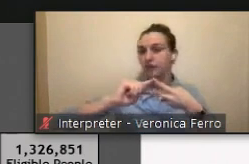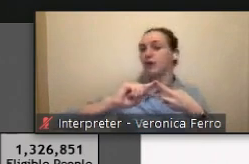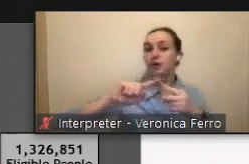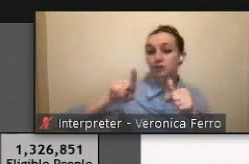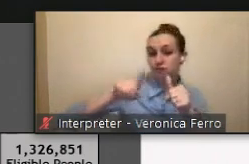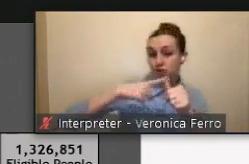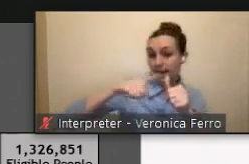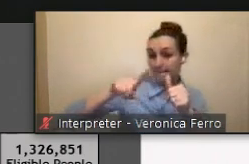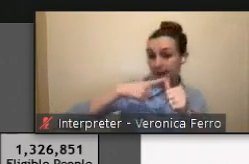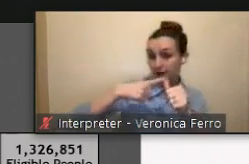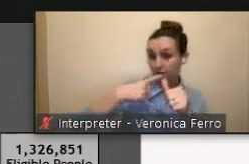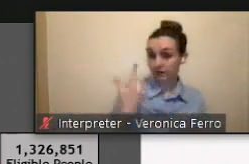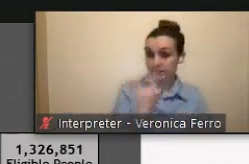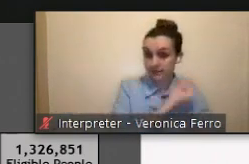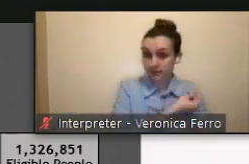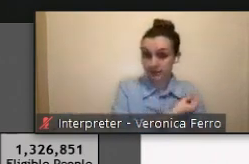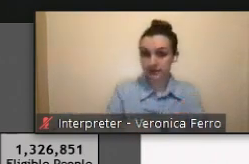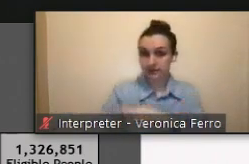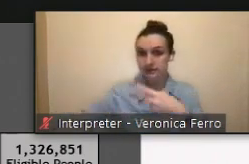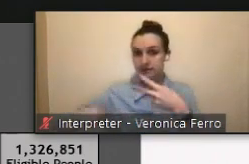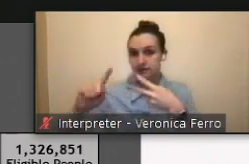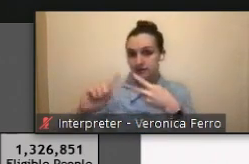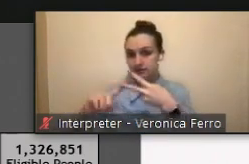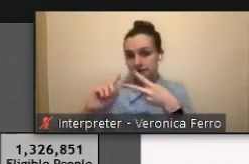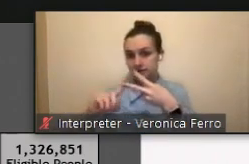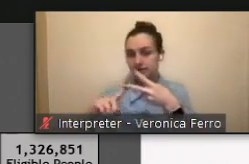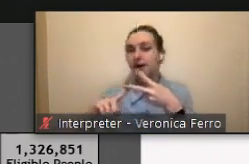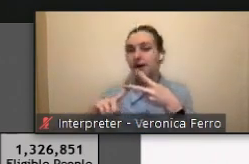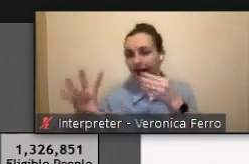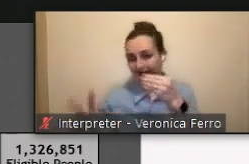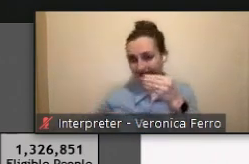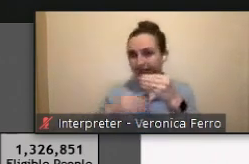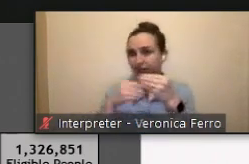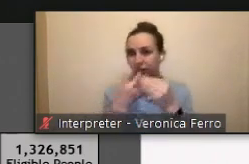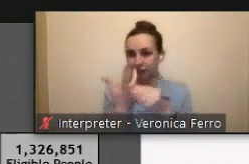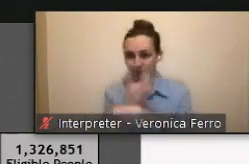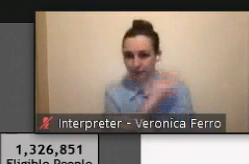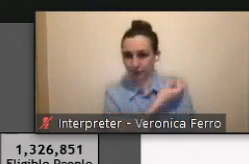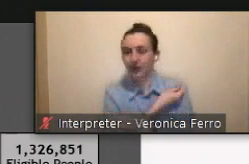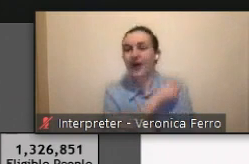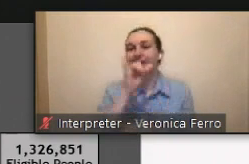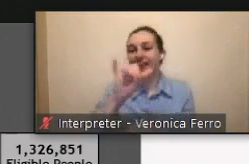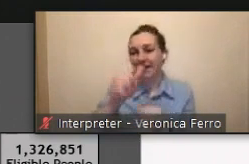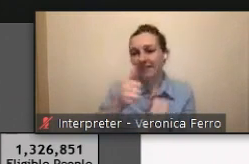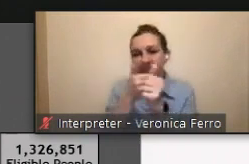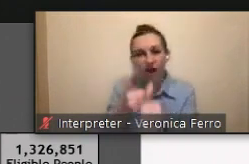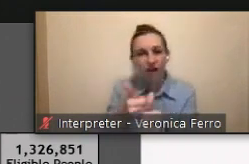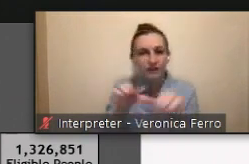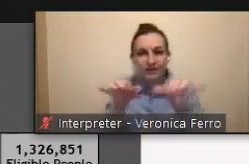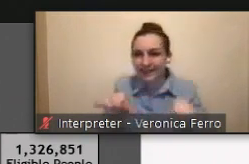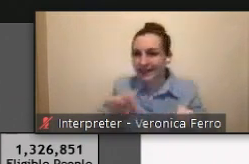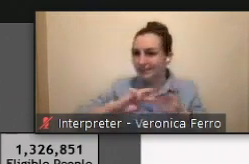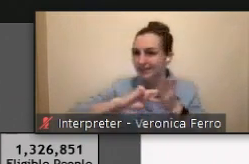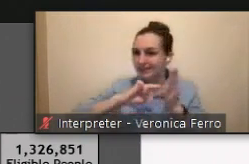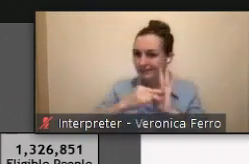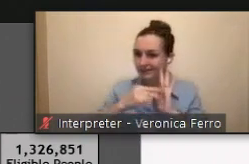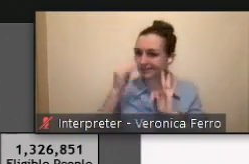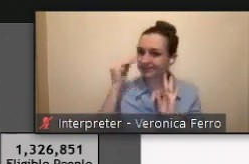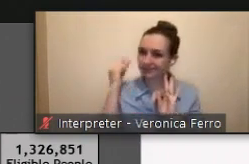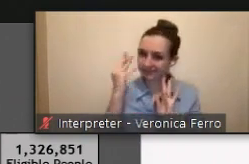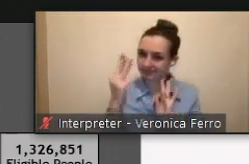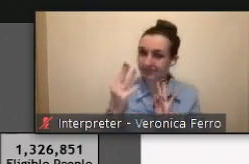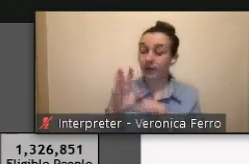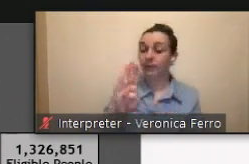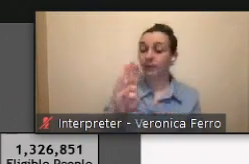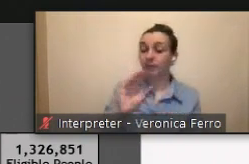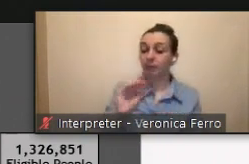administration. Again, we're following the same definitions as before as to what an additional or booster dose is. Any dose that was administered